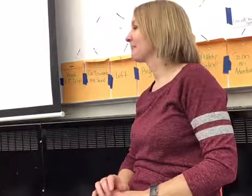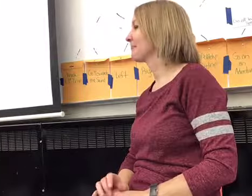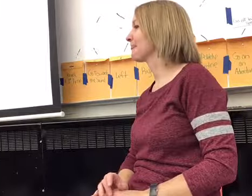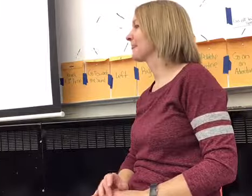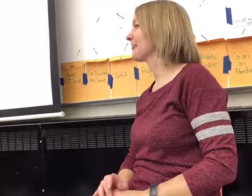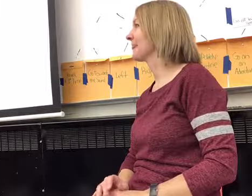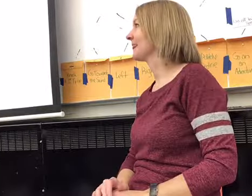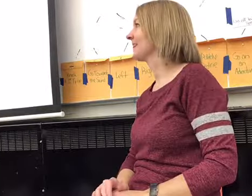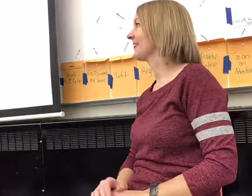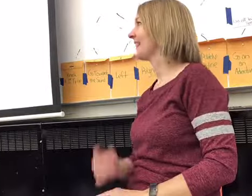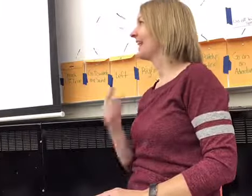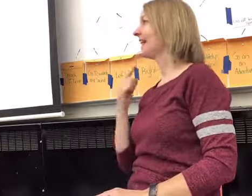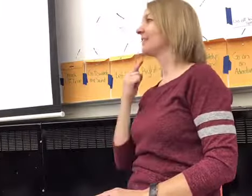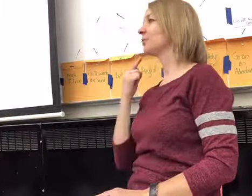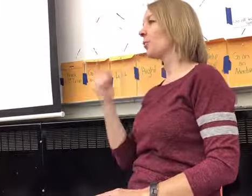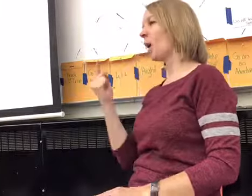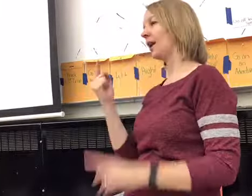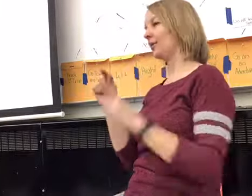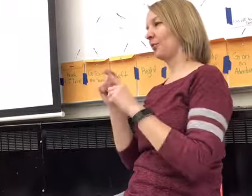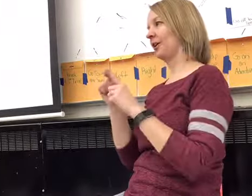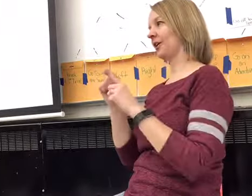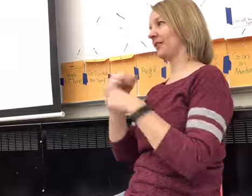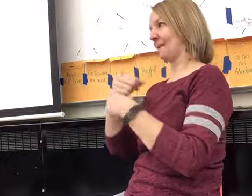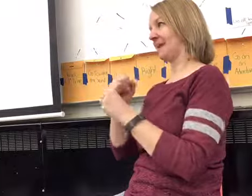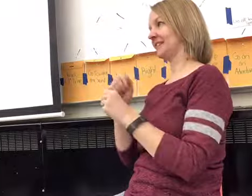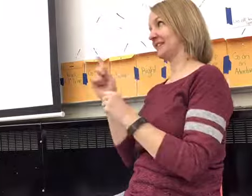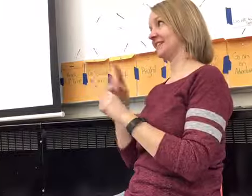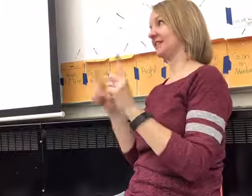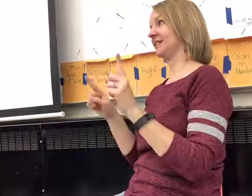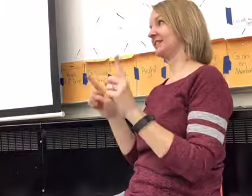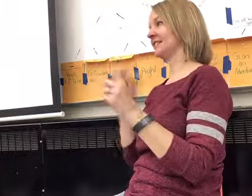There's one word that makes a difference, by the way. And this will be a good life lesson for testing.